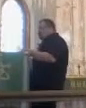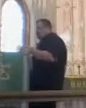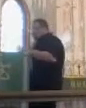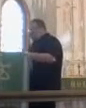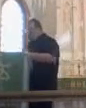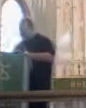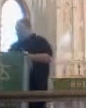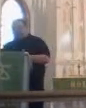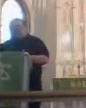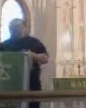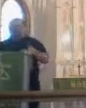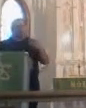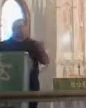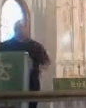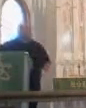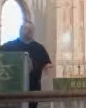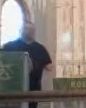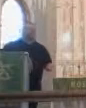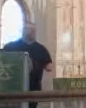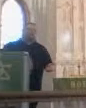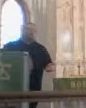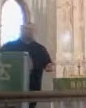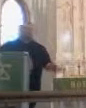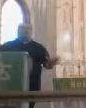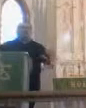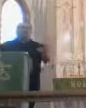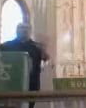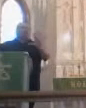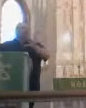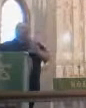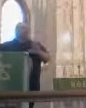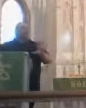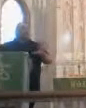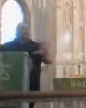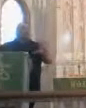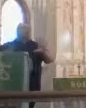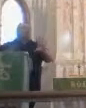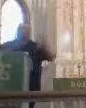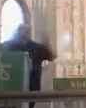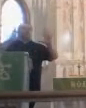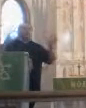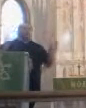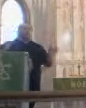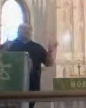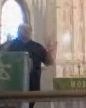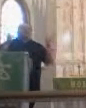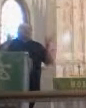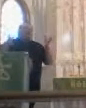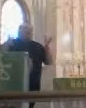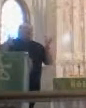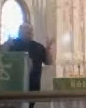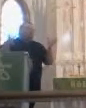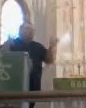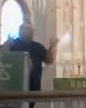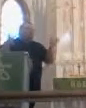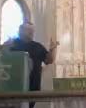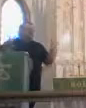Israelites the Ten Commandments when they were wandering the desert with Moses, and all the other laws and all the other writings on how they are to be his